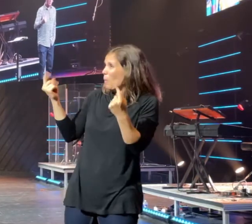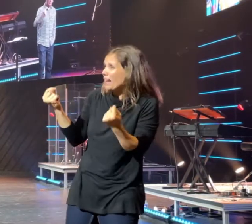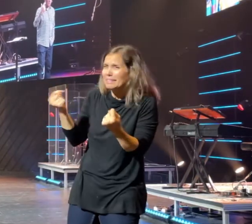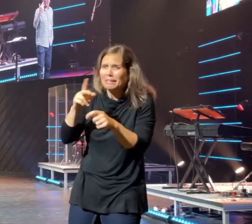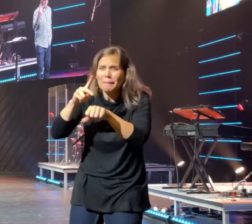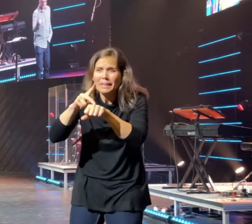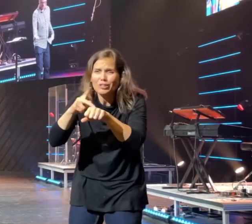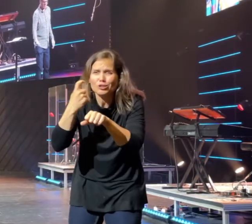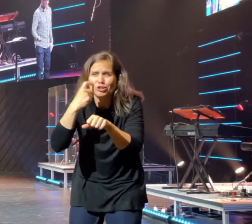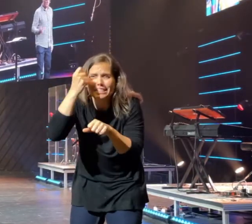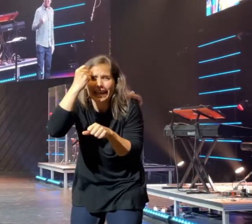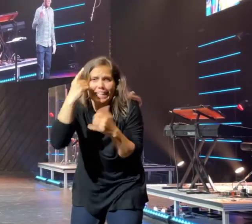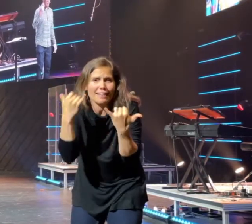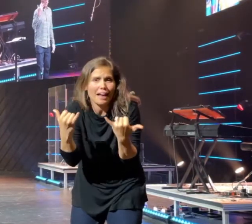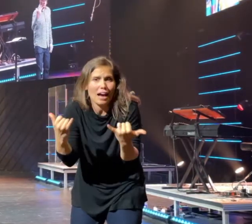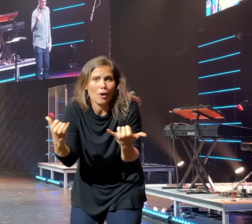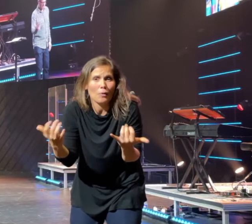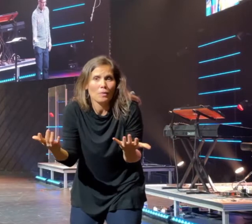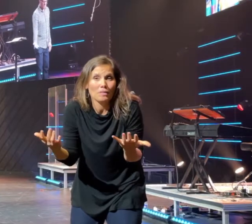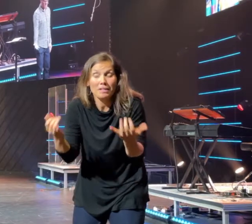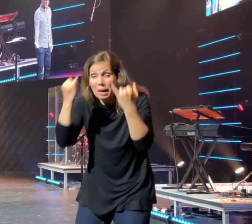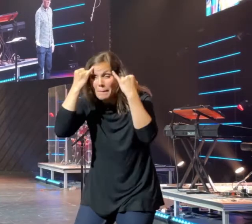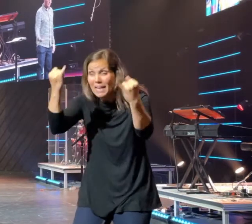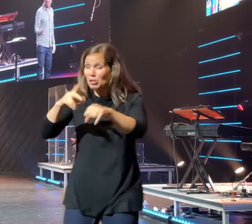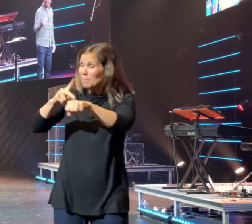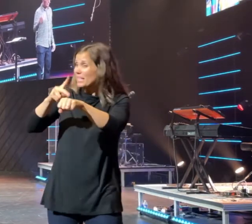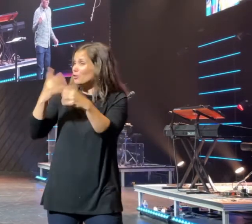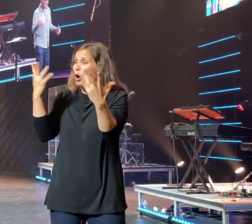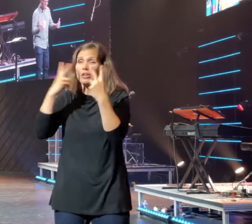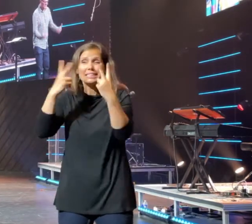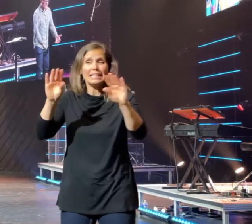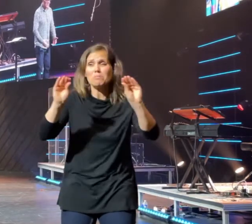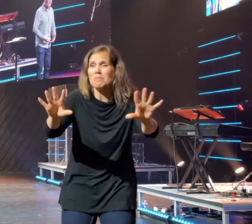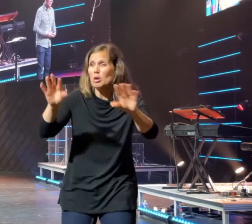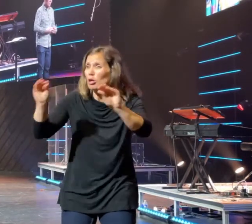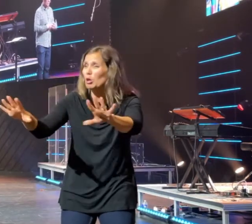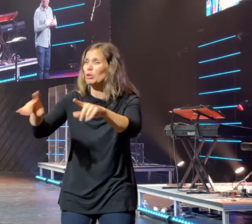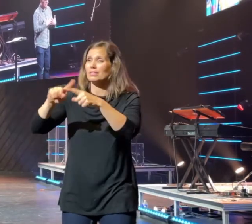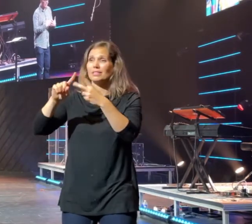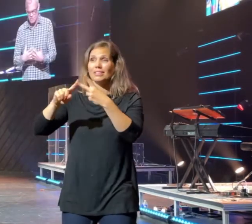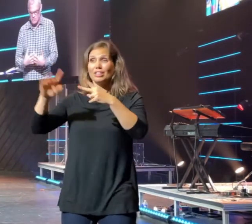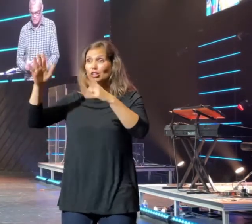Mount's over, feeding the 5,000's over, the miracles are over, the great teaching is over,